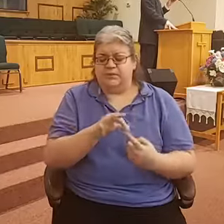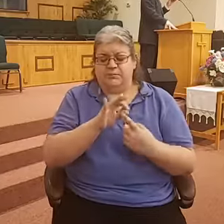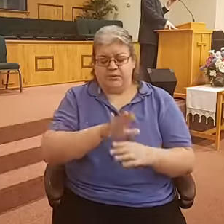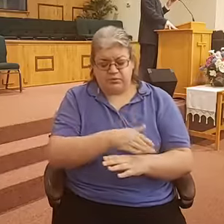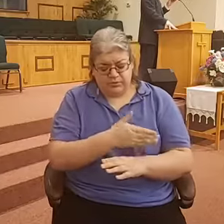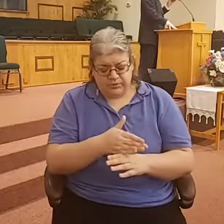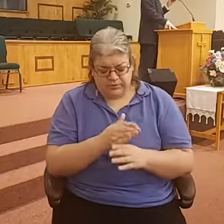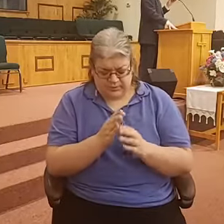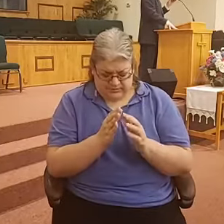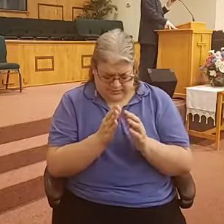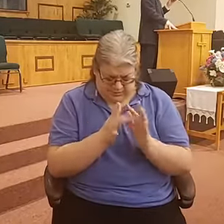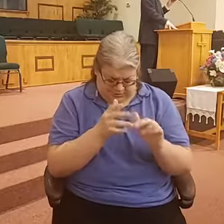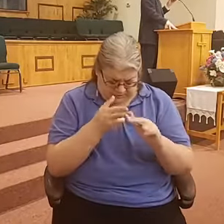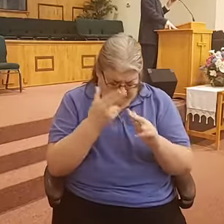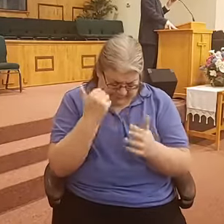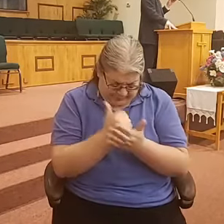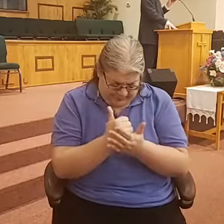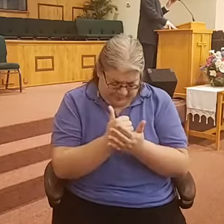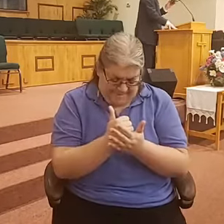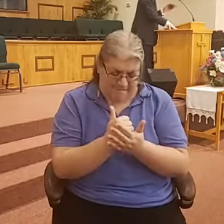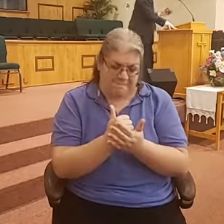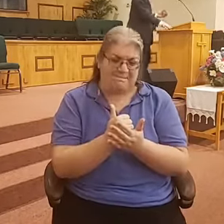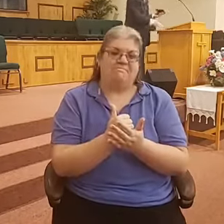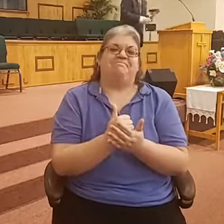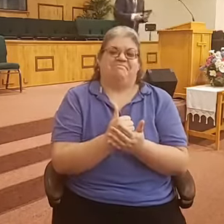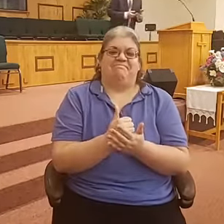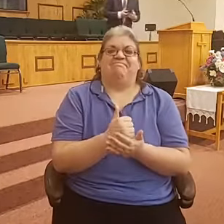I ask this in Jesus' name. Amen.